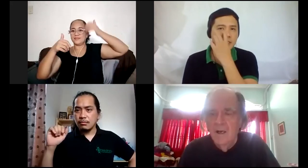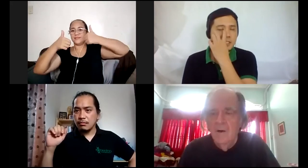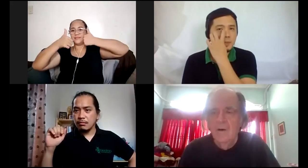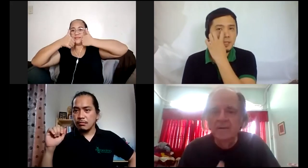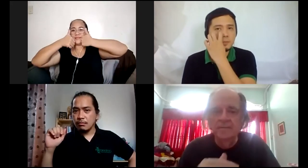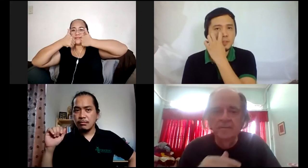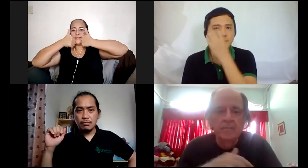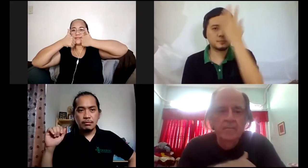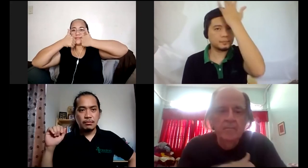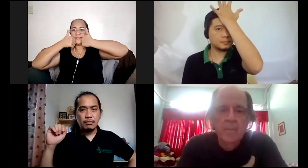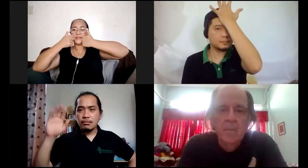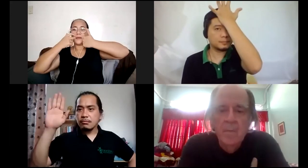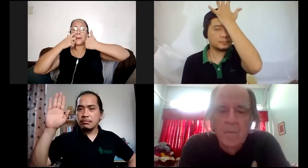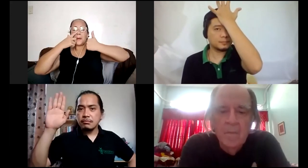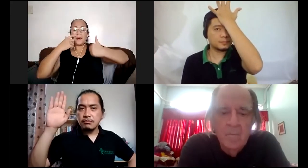This is Okay. Peeps.